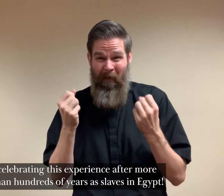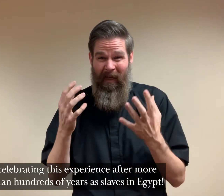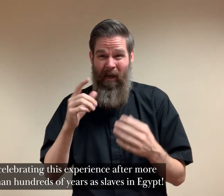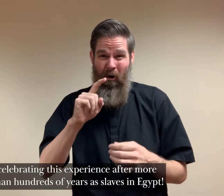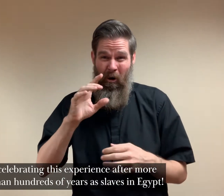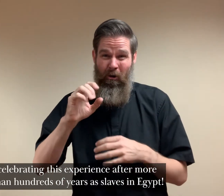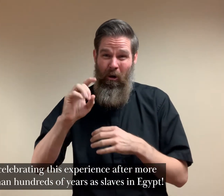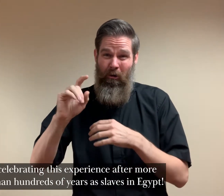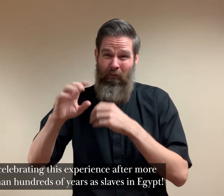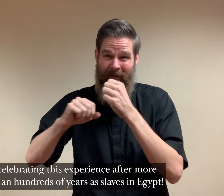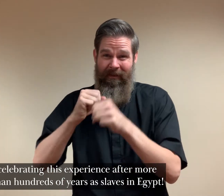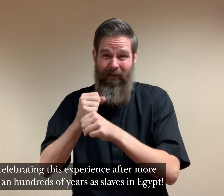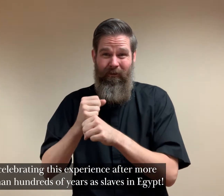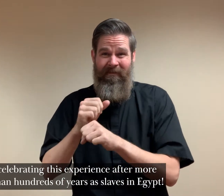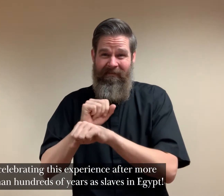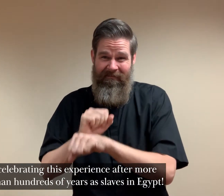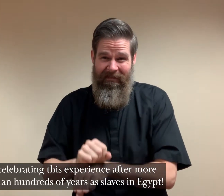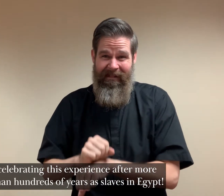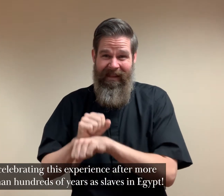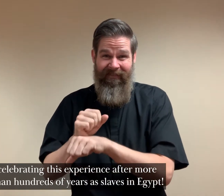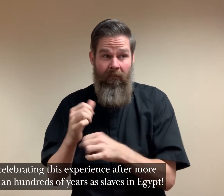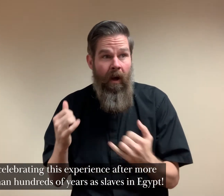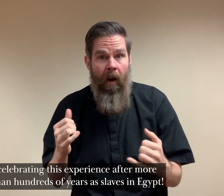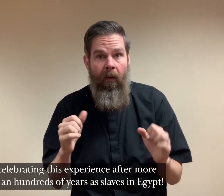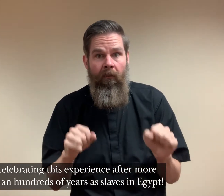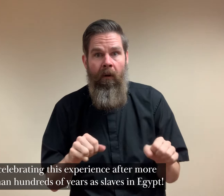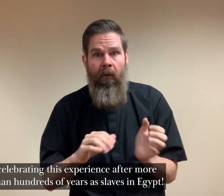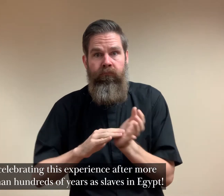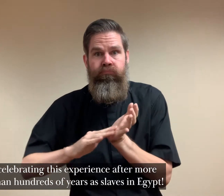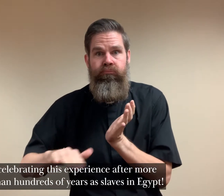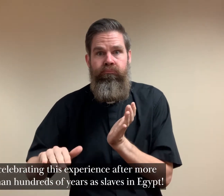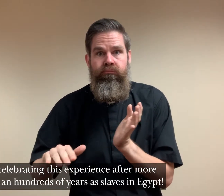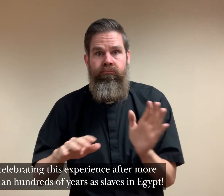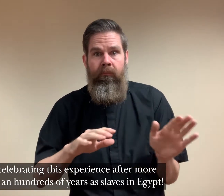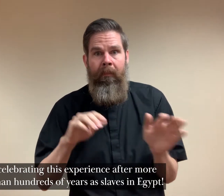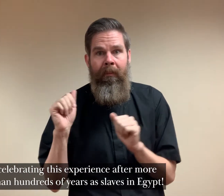experience after more than hundreds of years as slaves in Egypt.